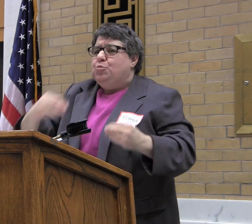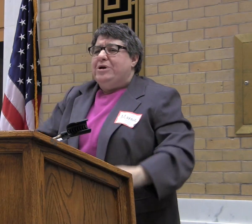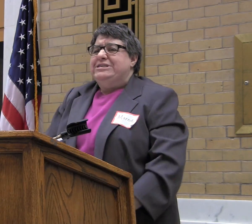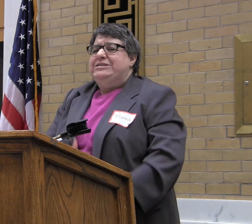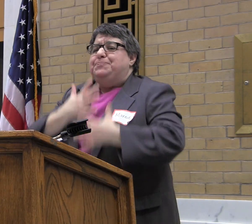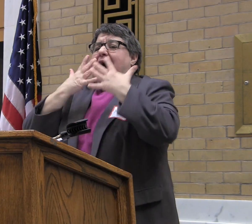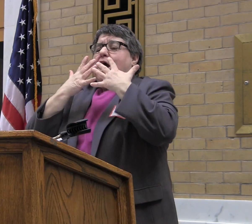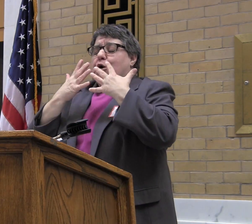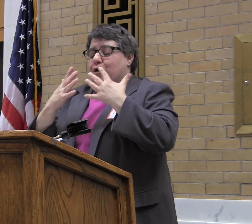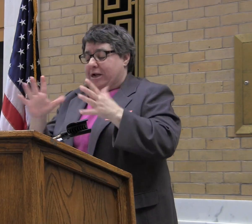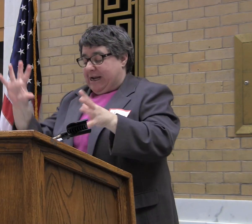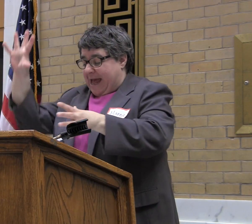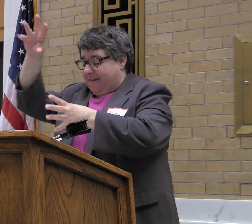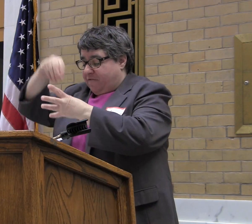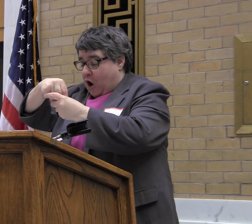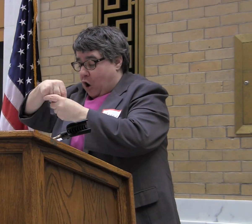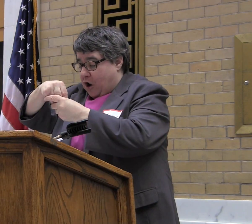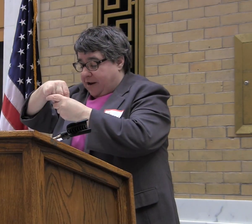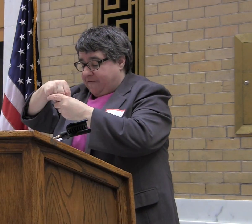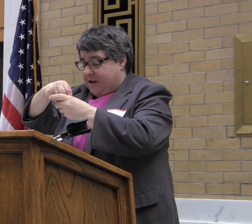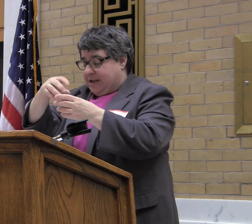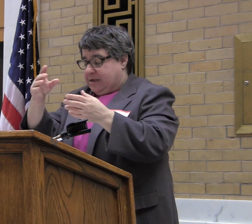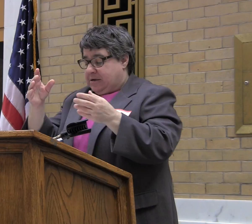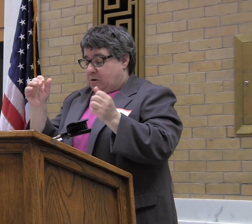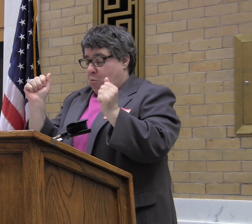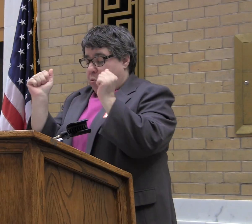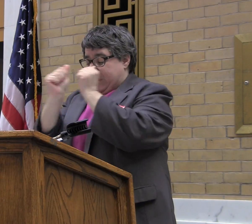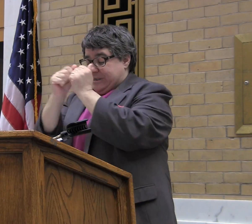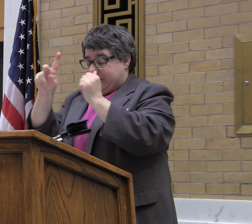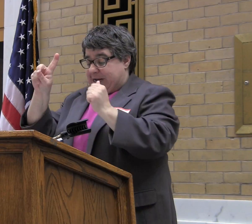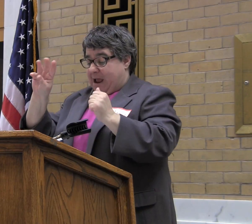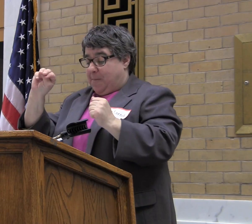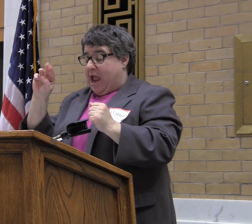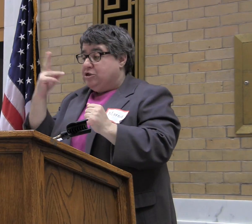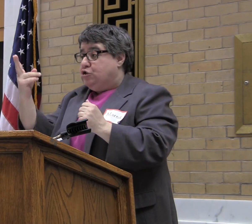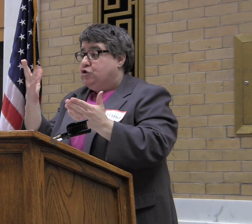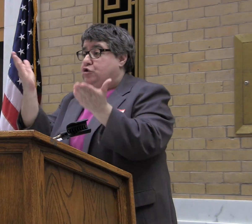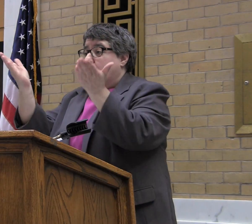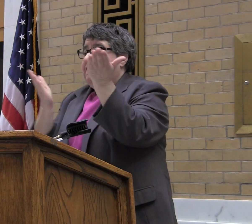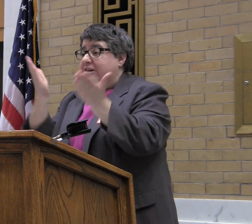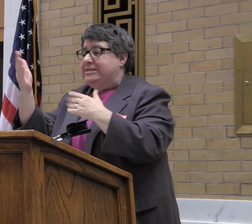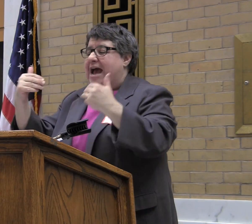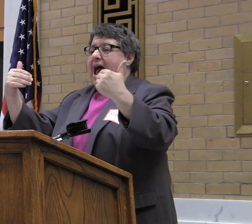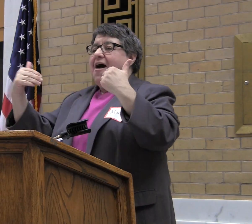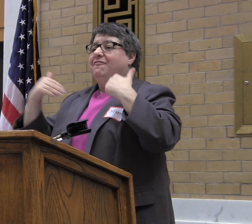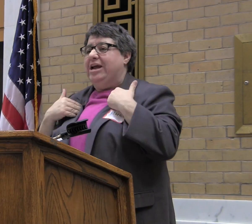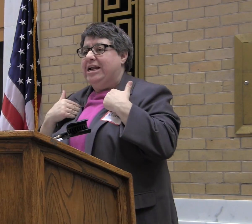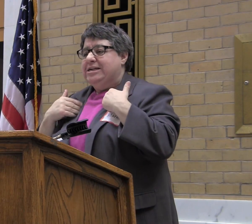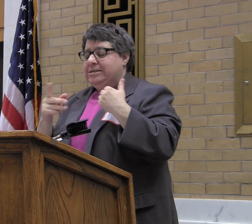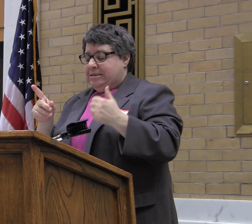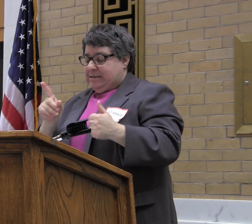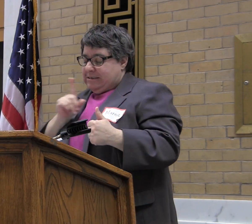Hopefully you all sitting in this room are inspired, get involved with DMH services.